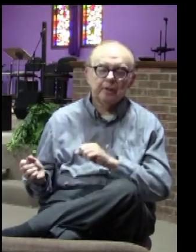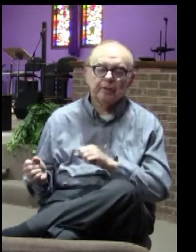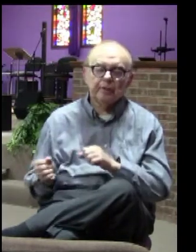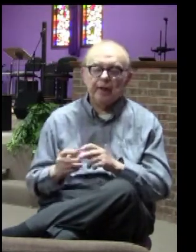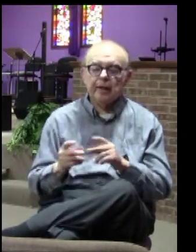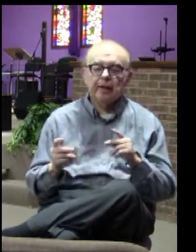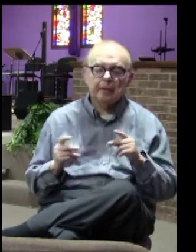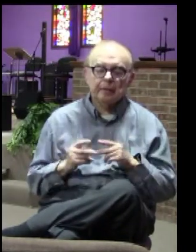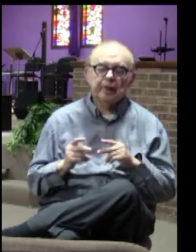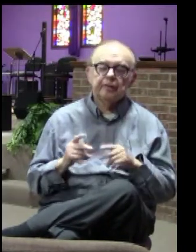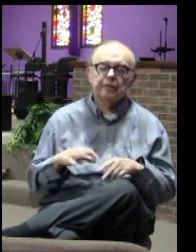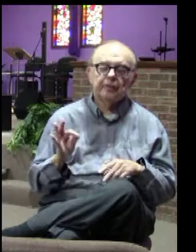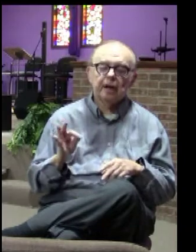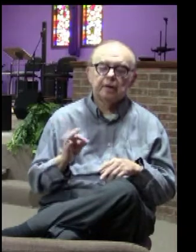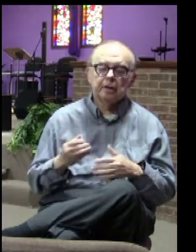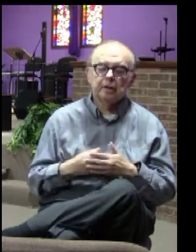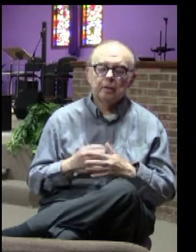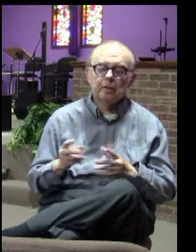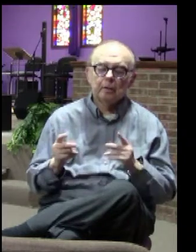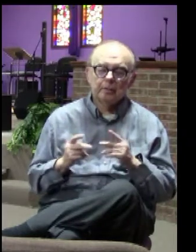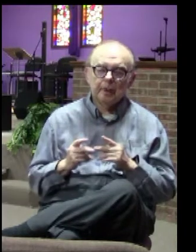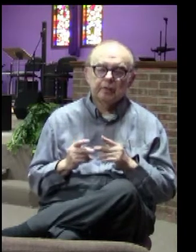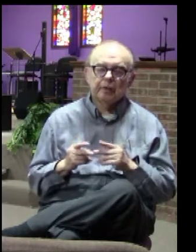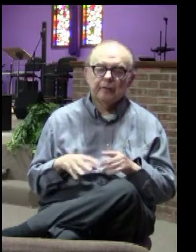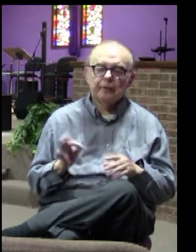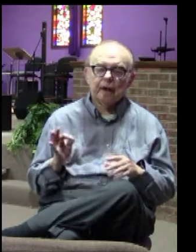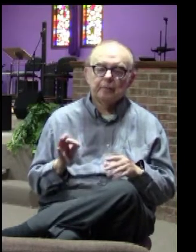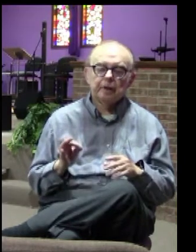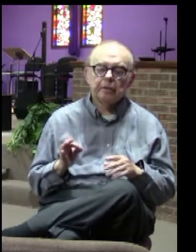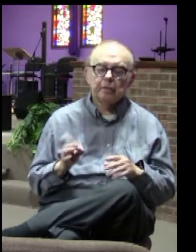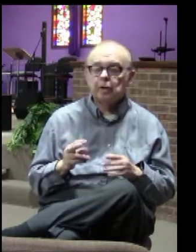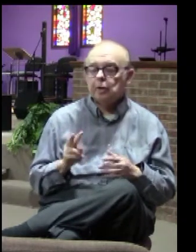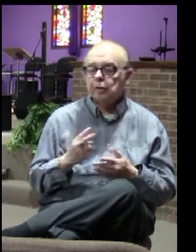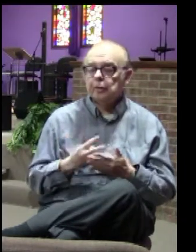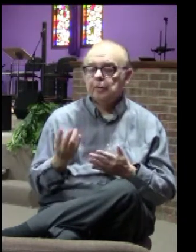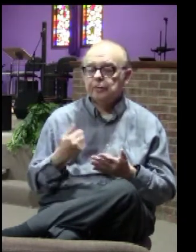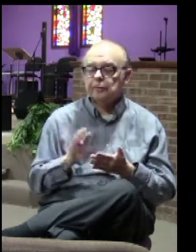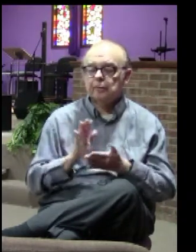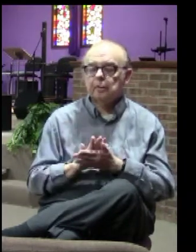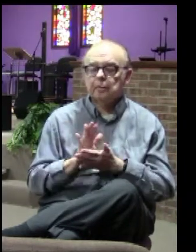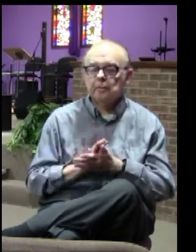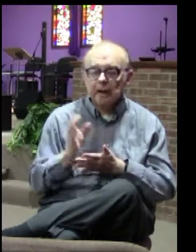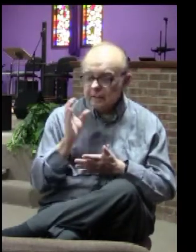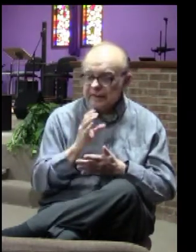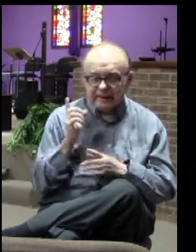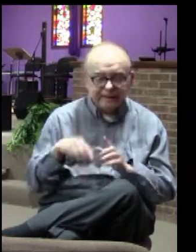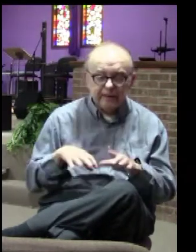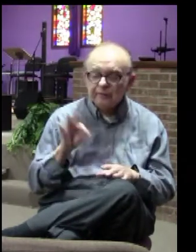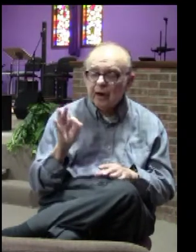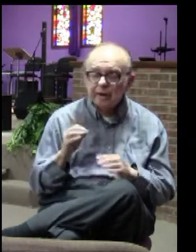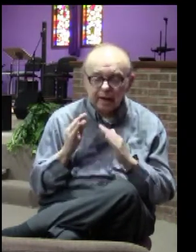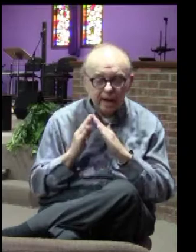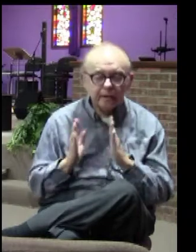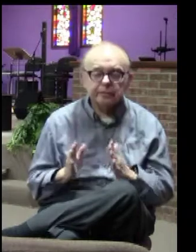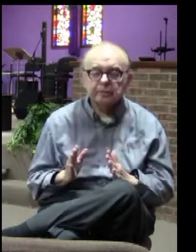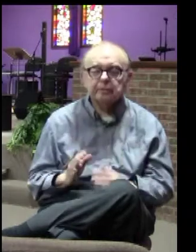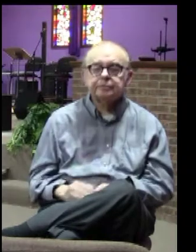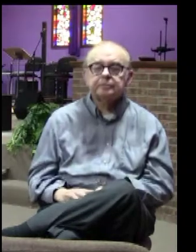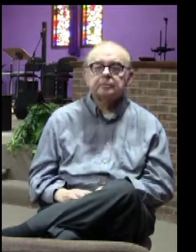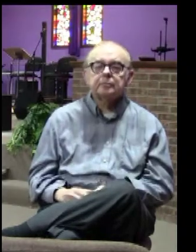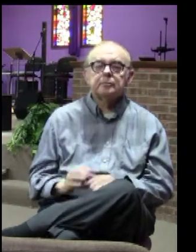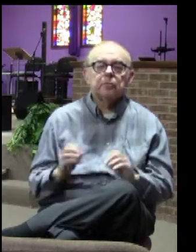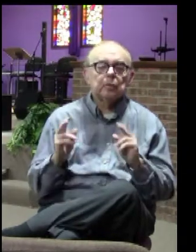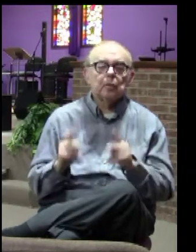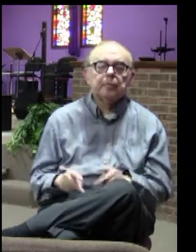live. This was 2 weeks before school started. We're searching everywhere, we can't find a house.